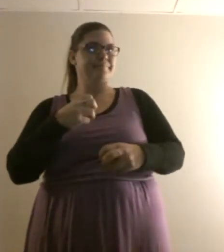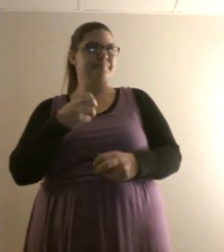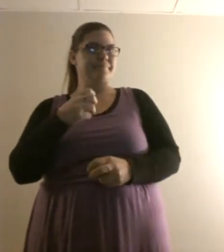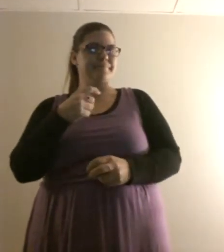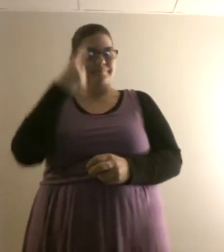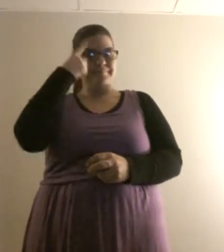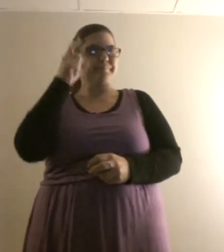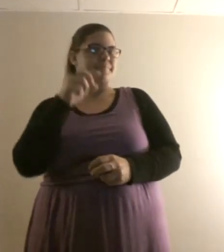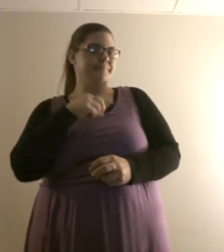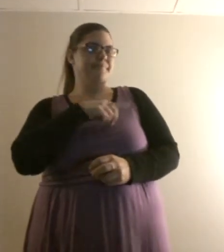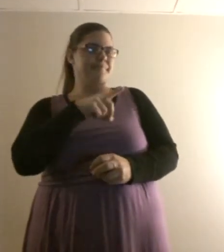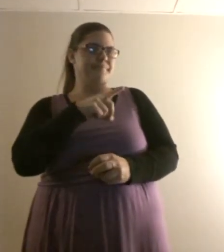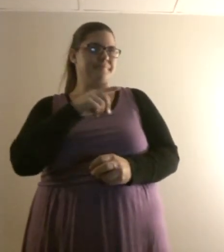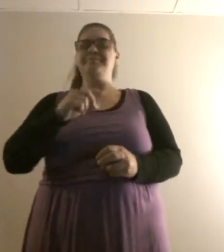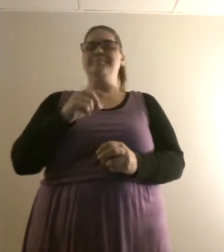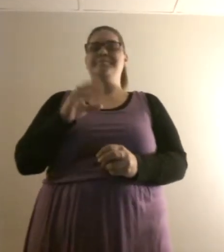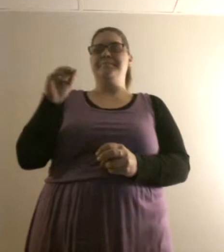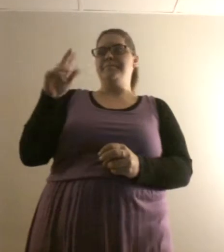All right, what about Washington? Lacey?